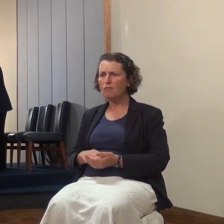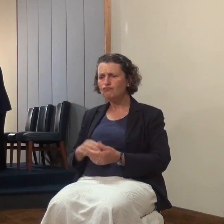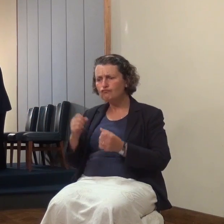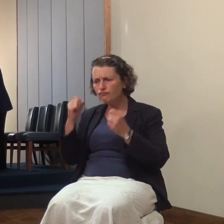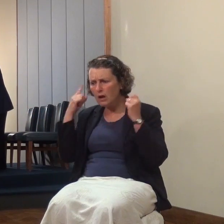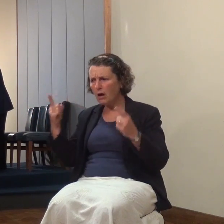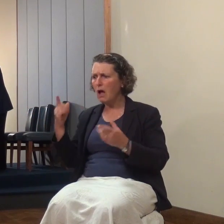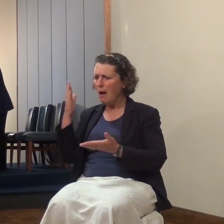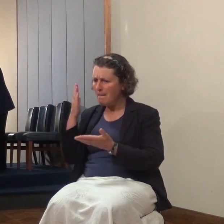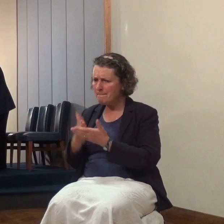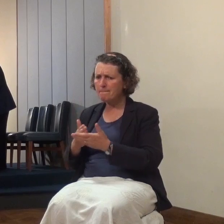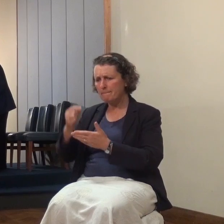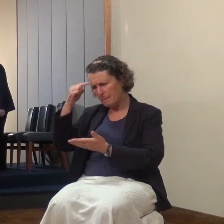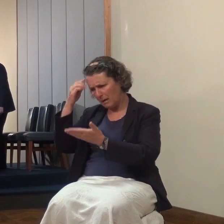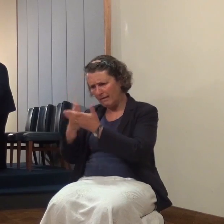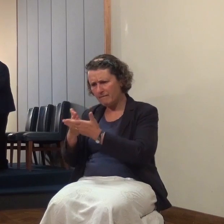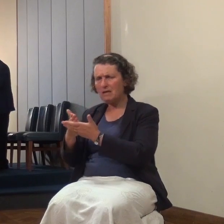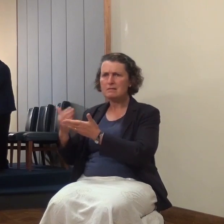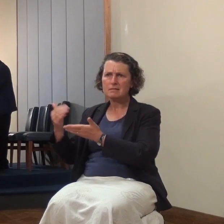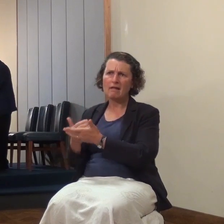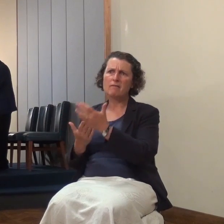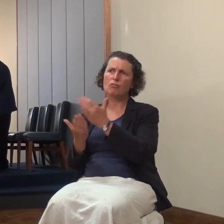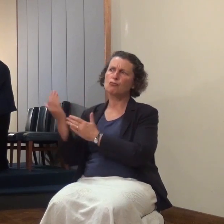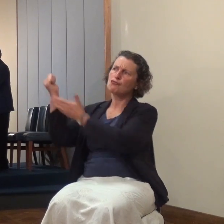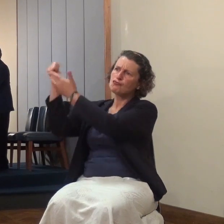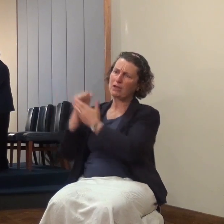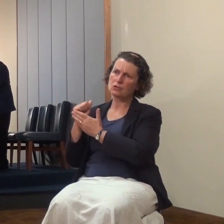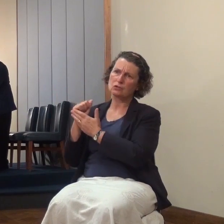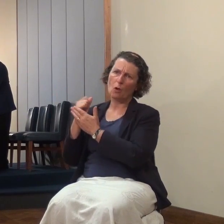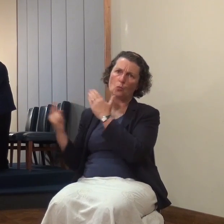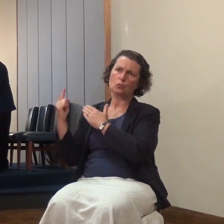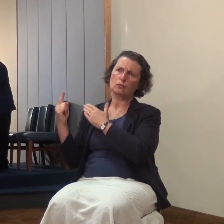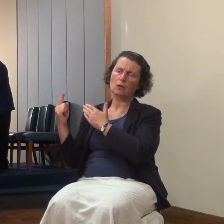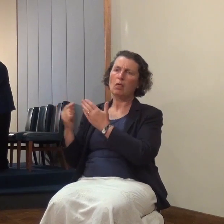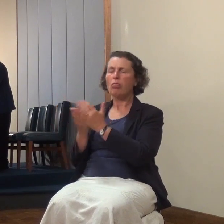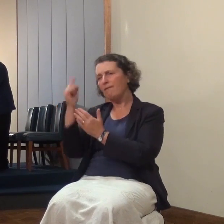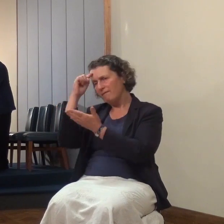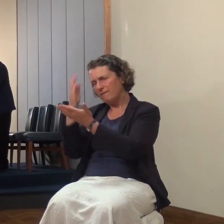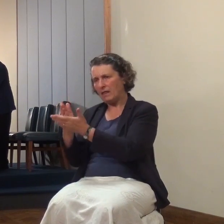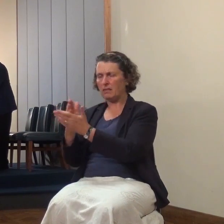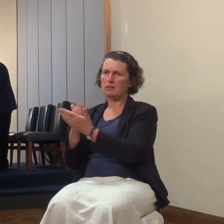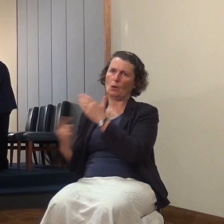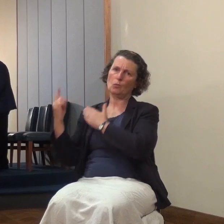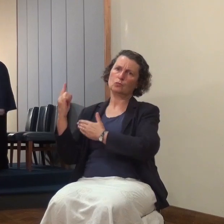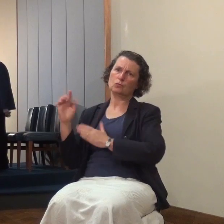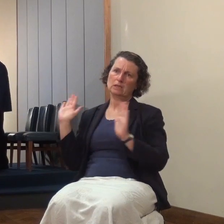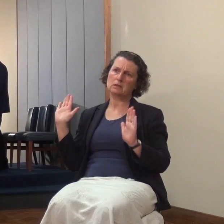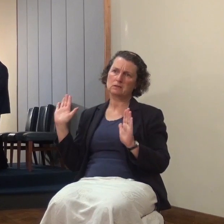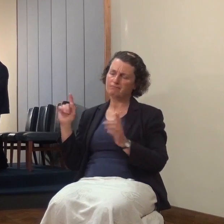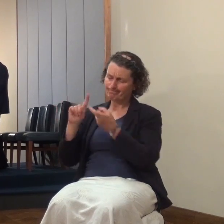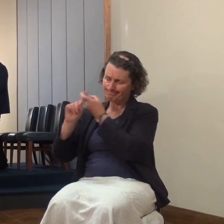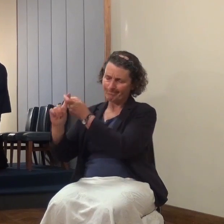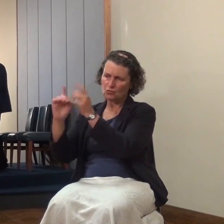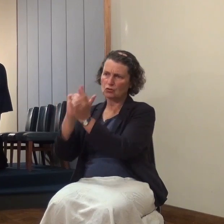it was salvation by grace alone, through faith alone. Absolute reliance on